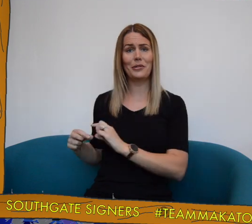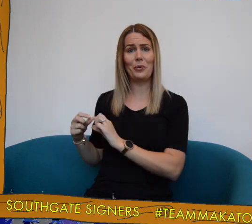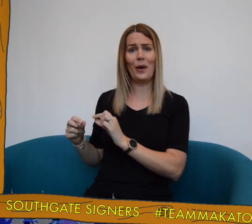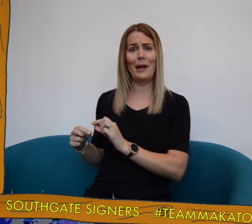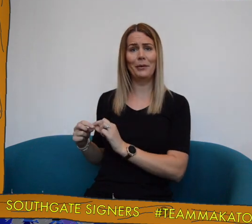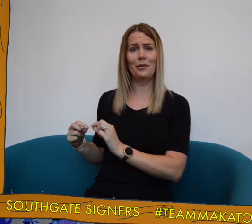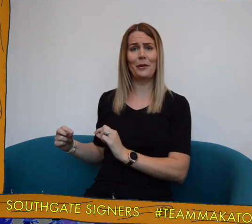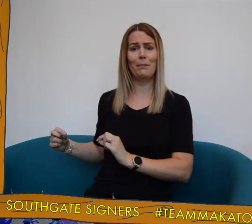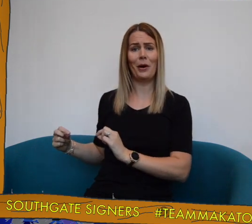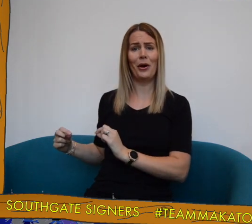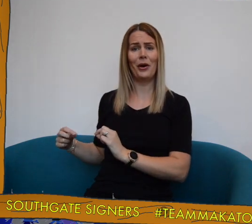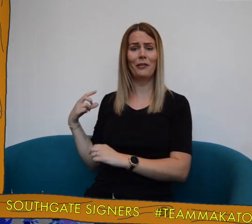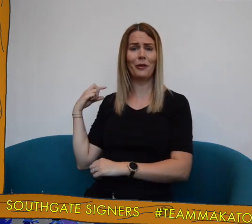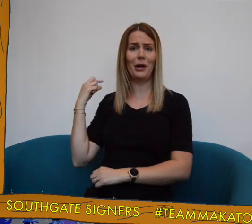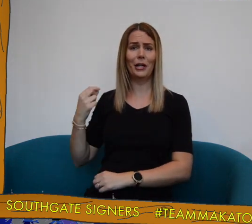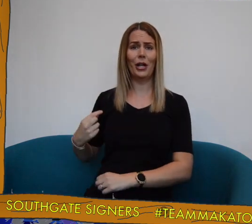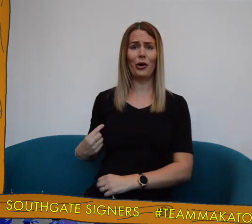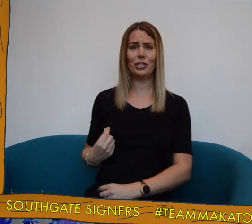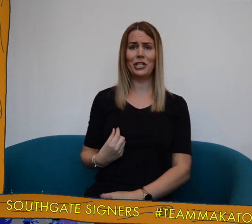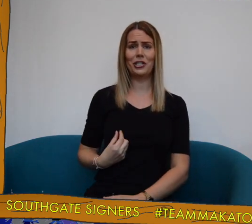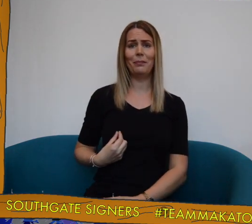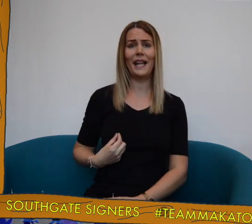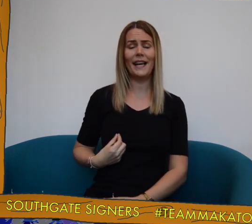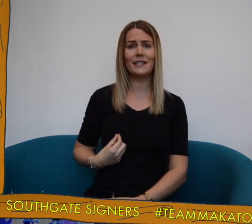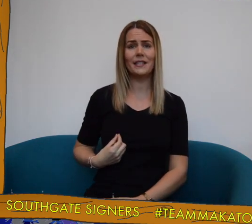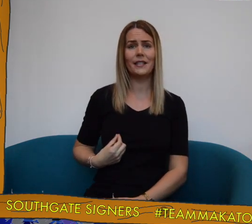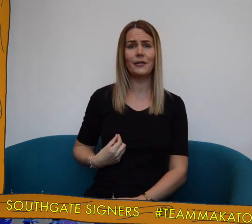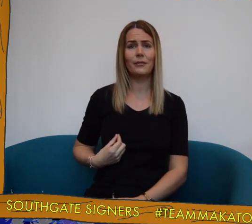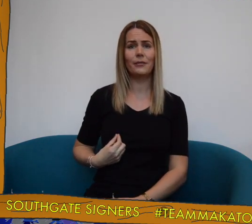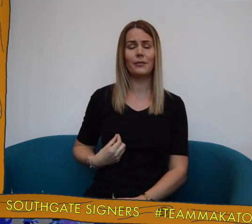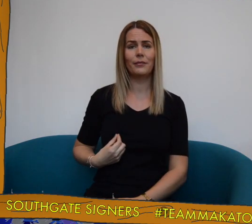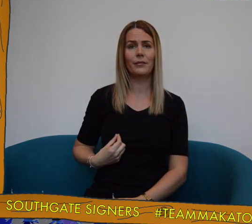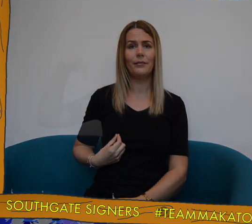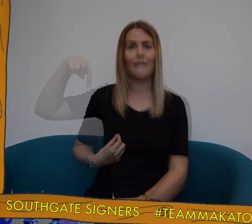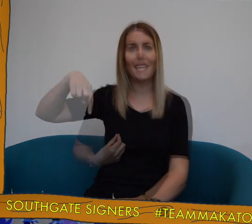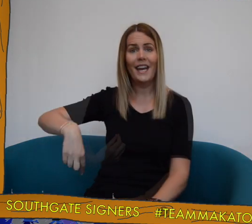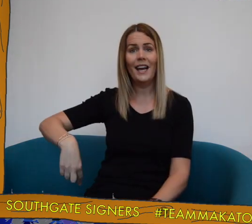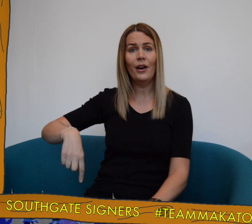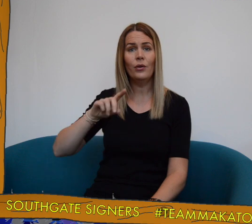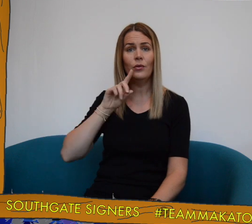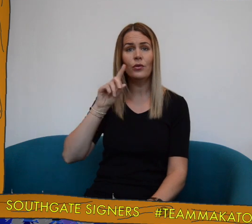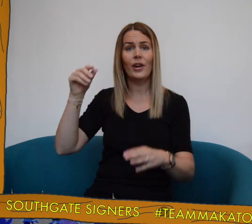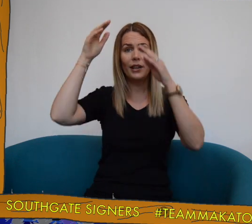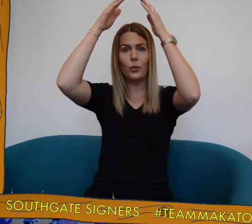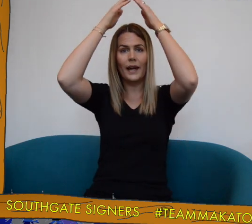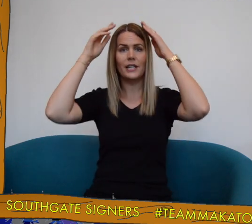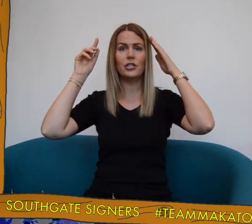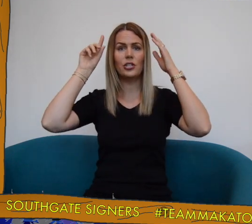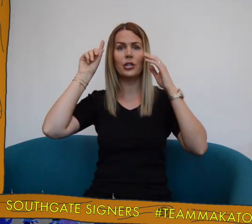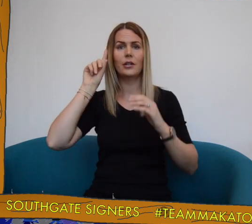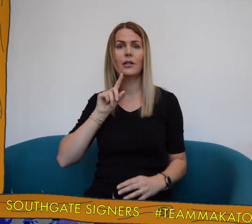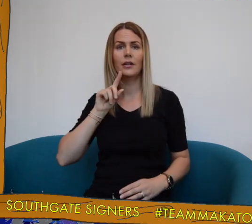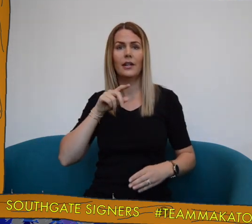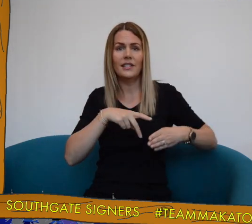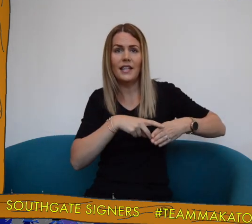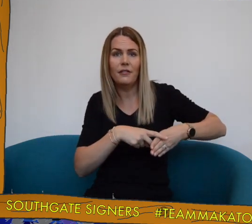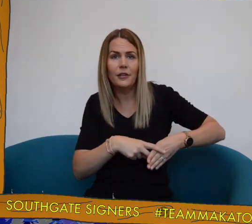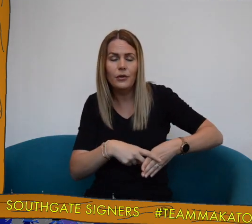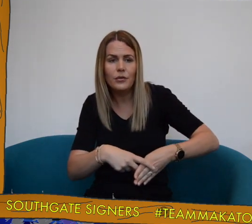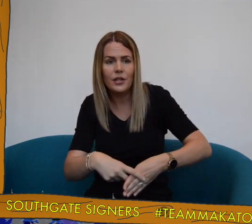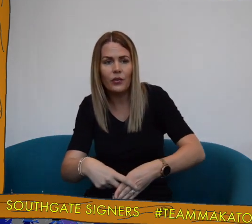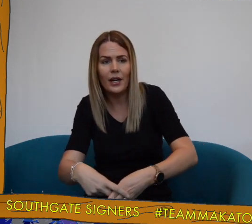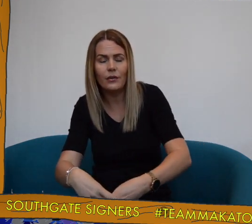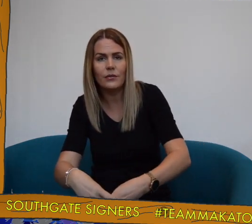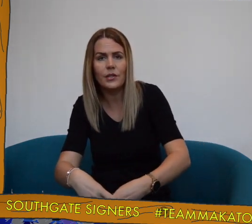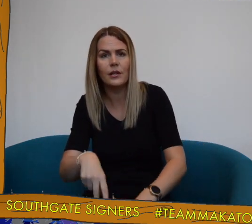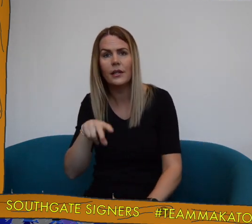But away blew the bow from her long ginger plait. Down cried the witch as they